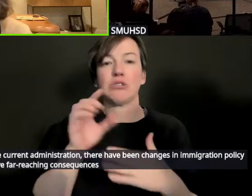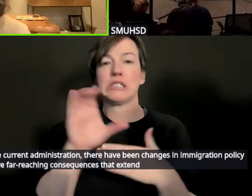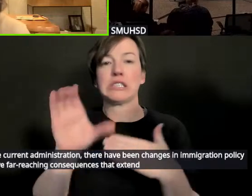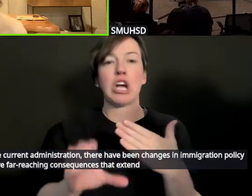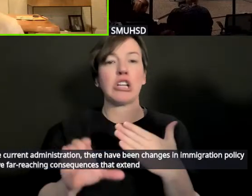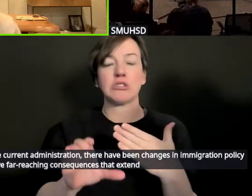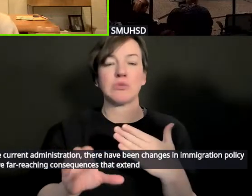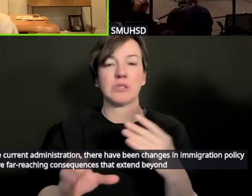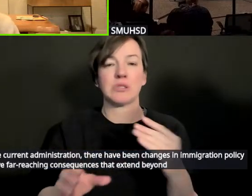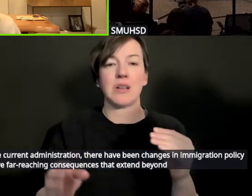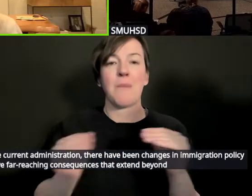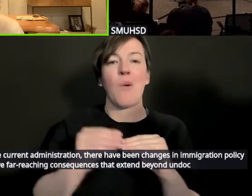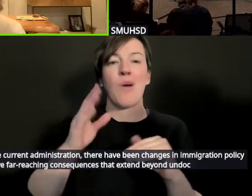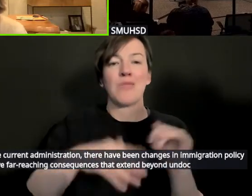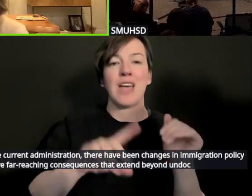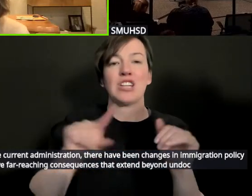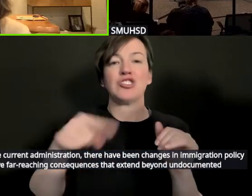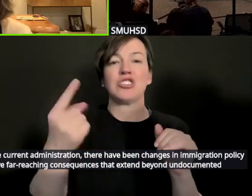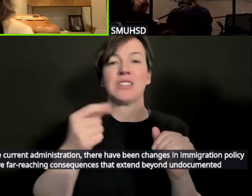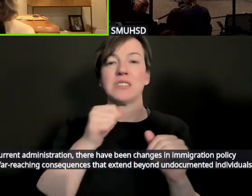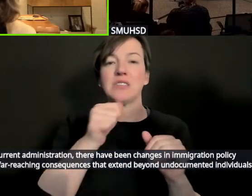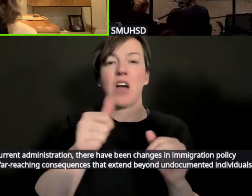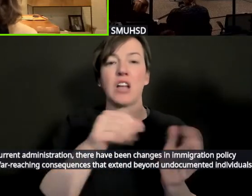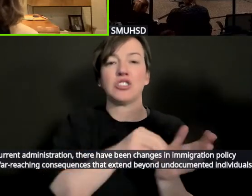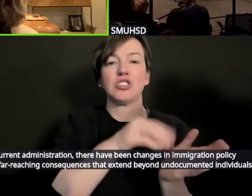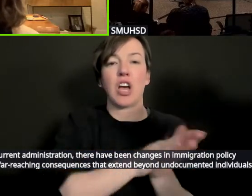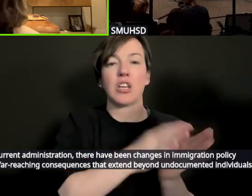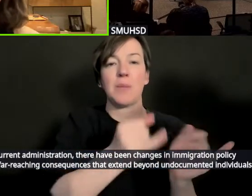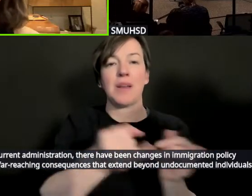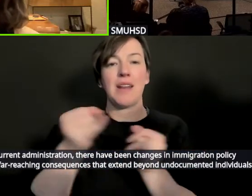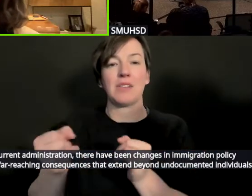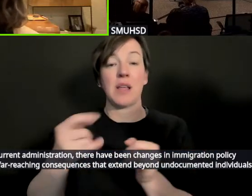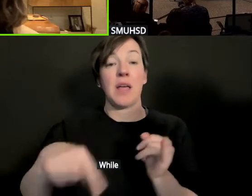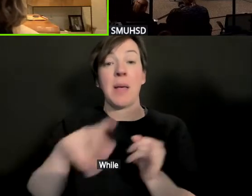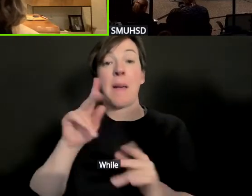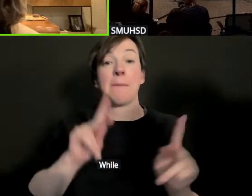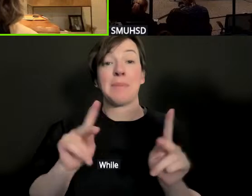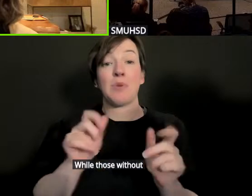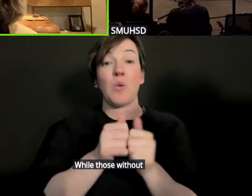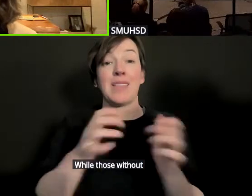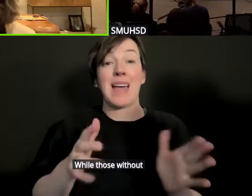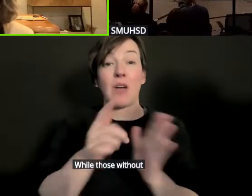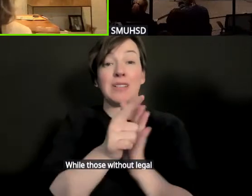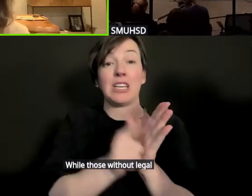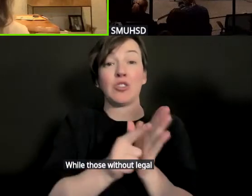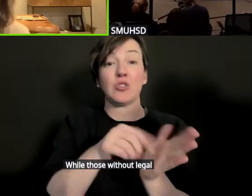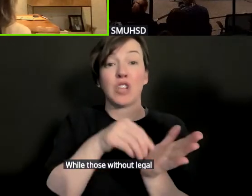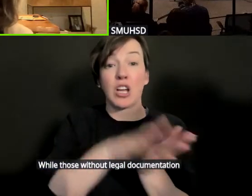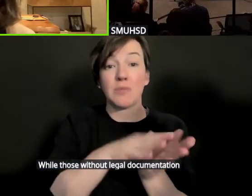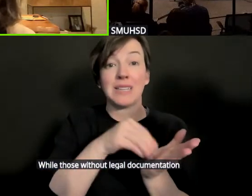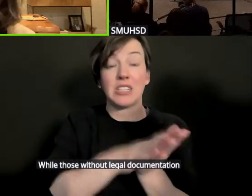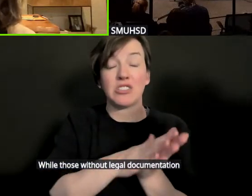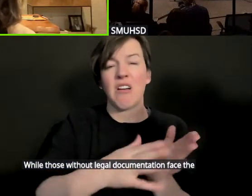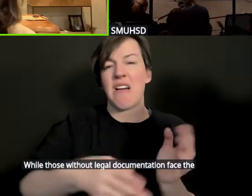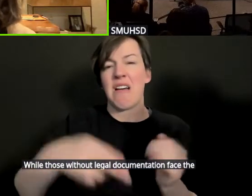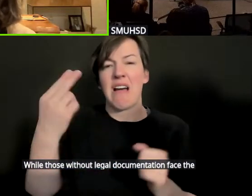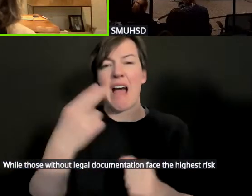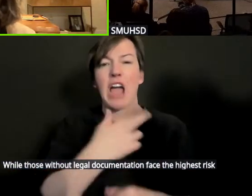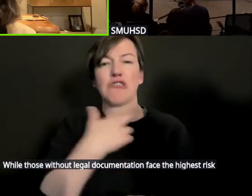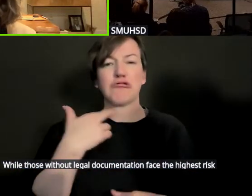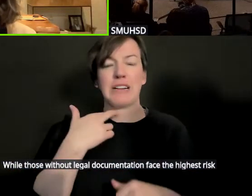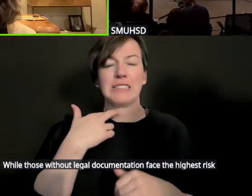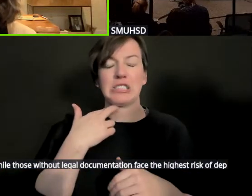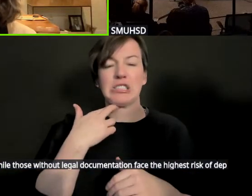beyond undocumented individuals. While those without legal documentation face the highest risk of